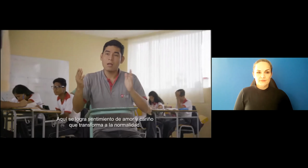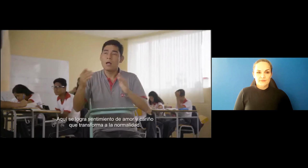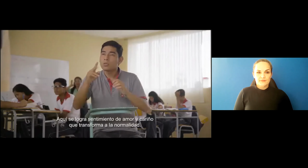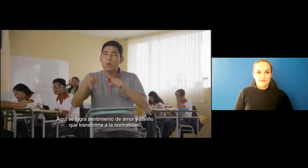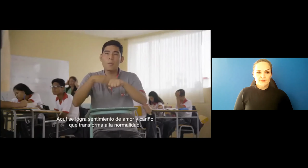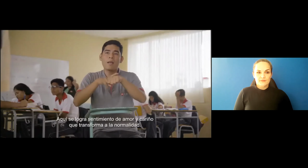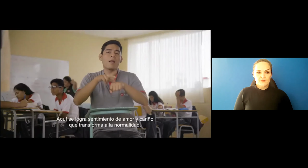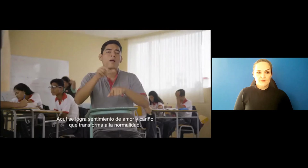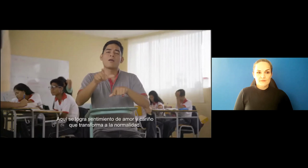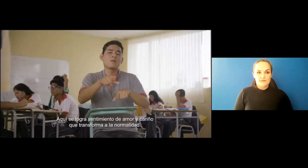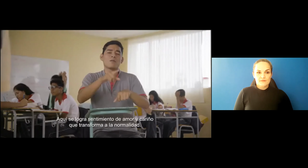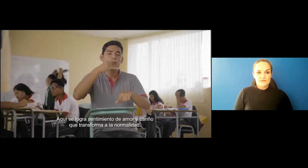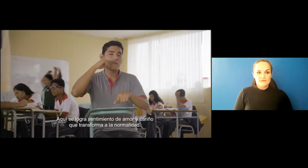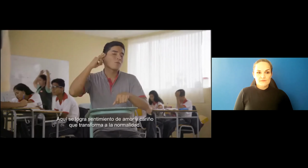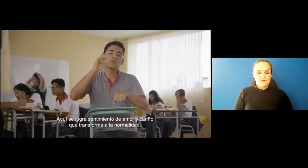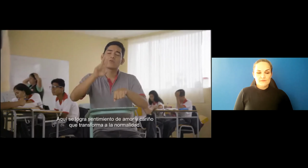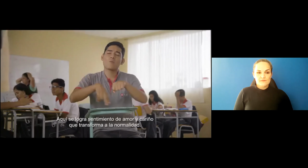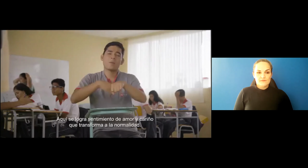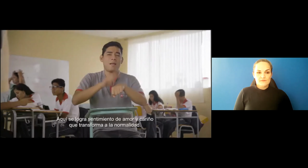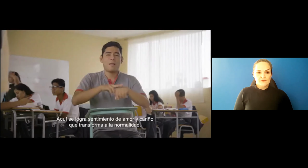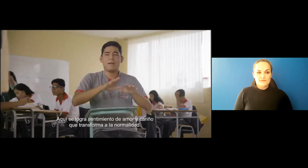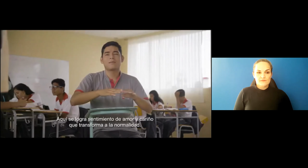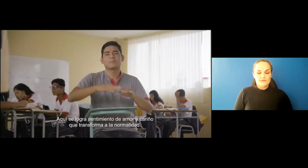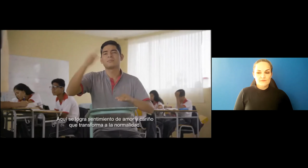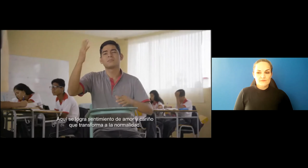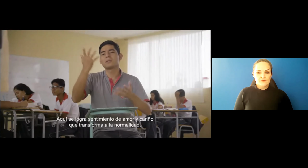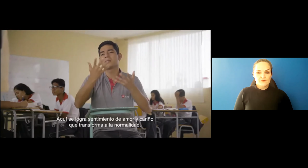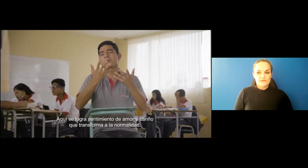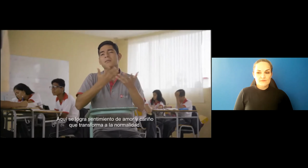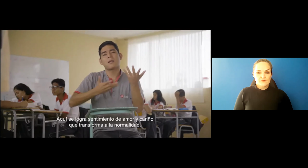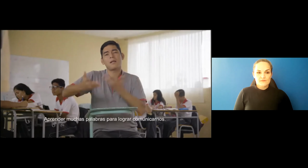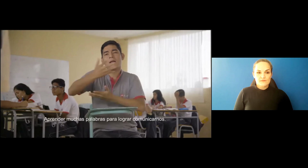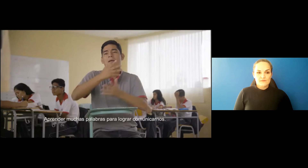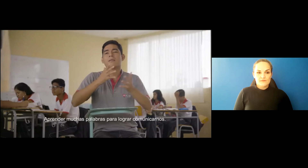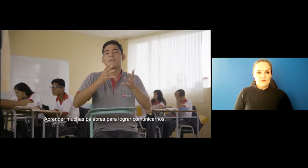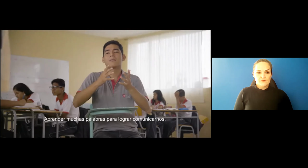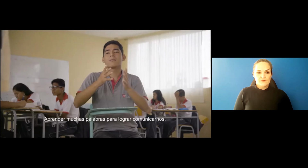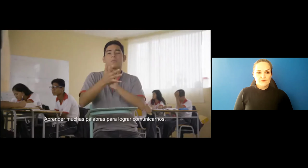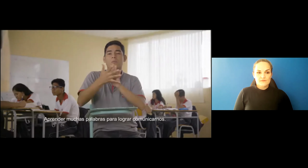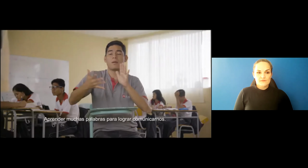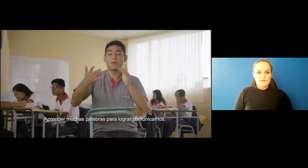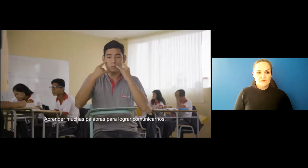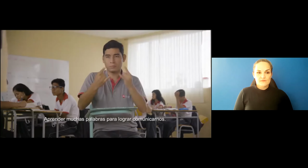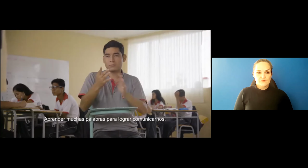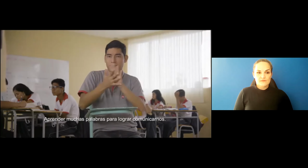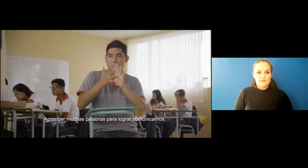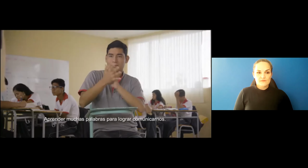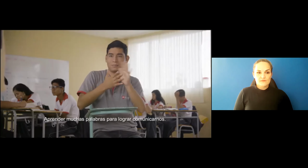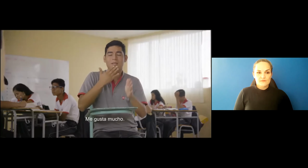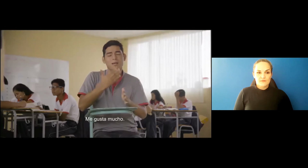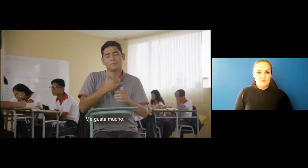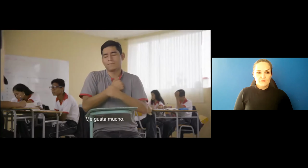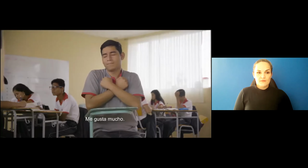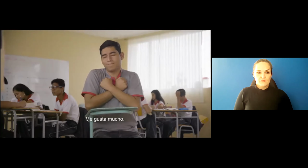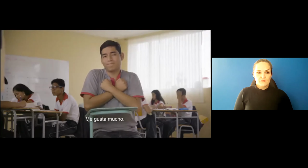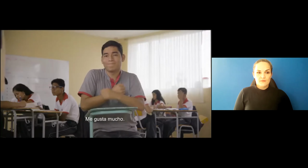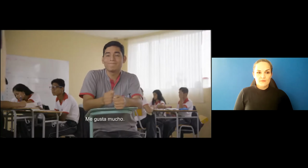In this place, we have a feeling of love and warmth that transforms into our